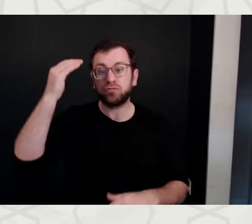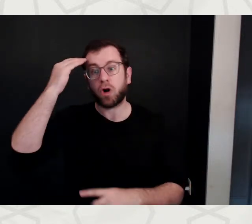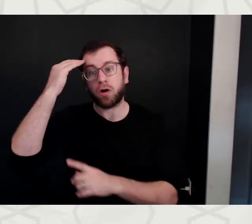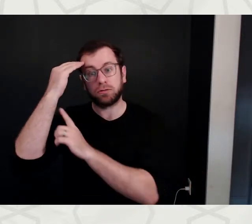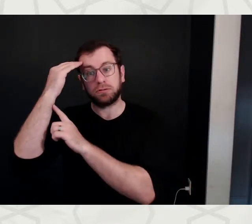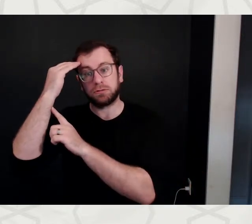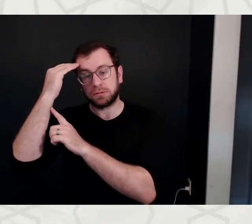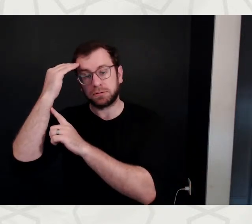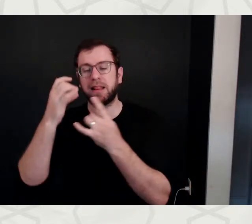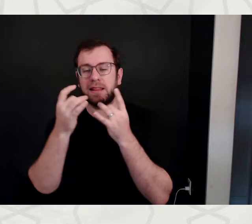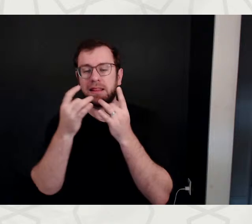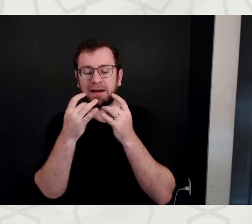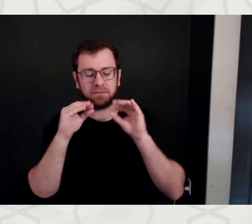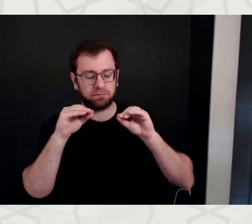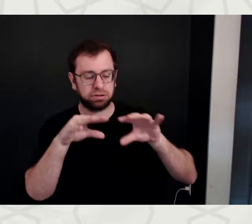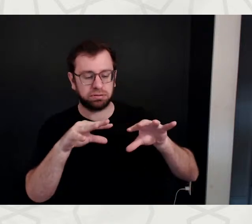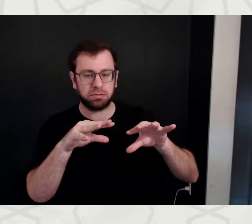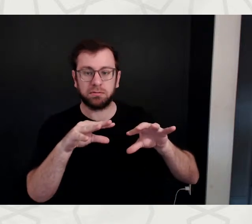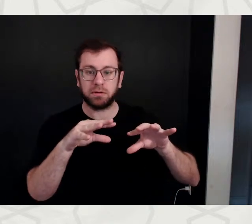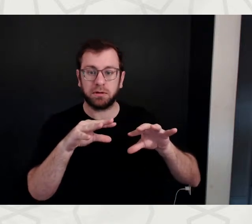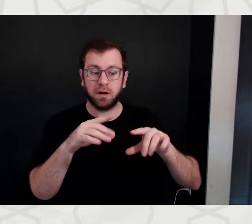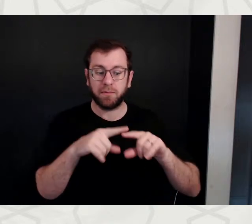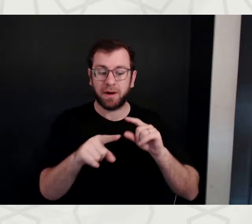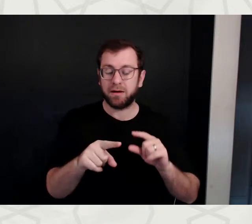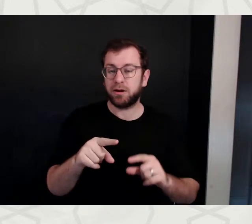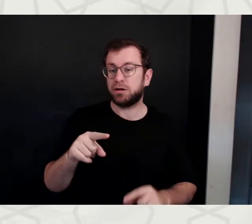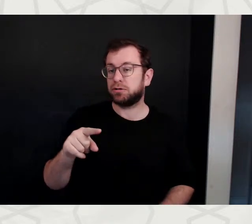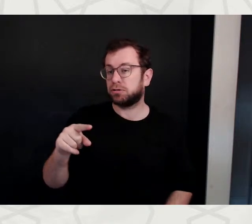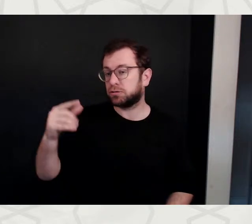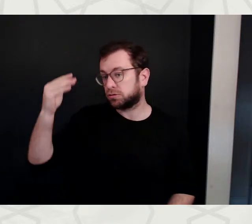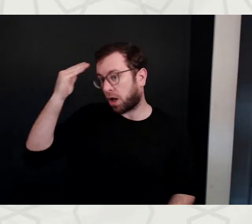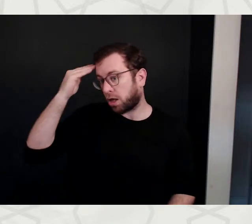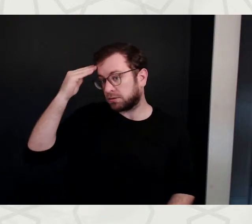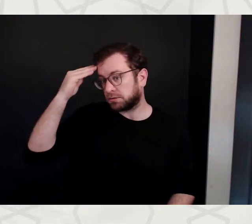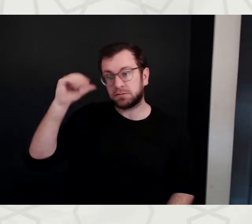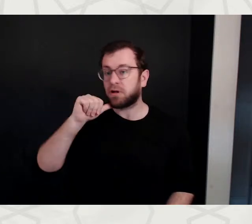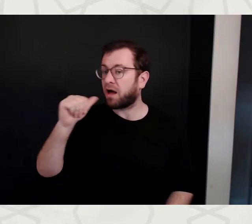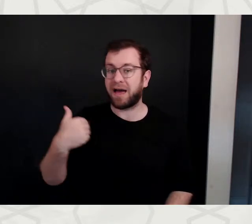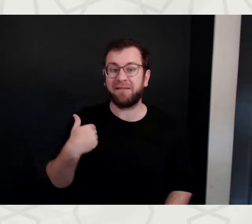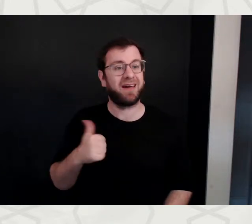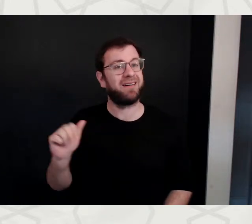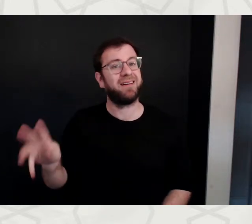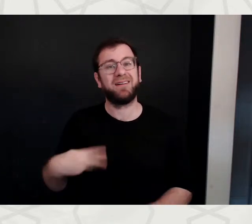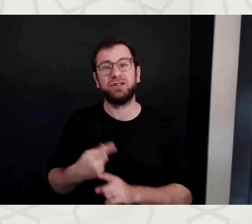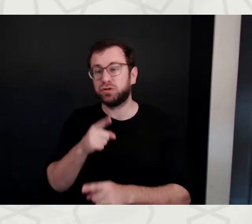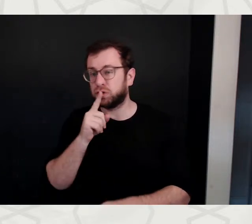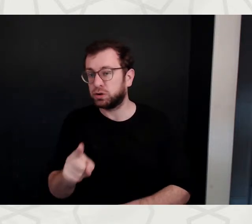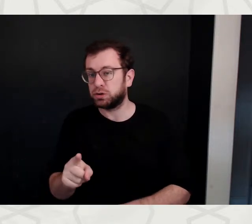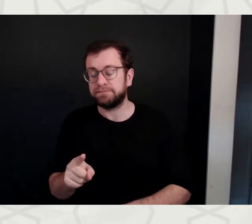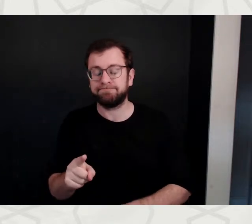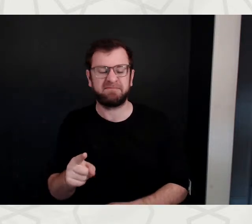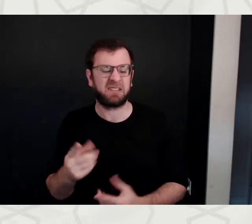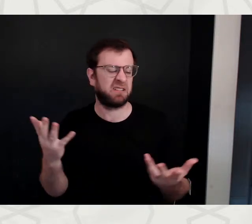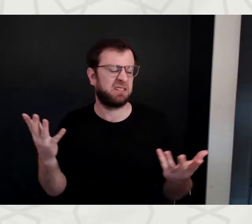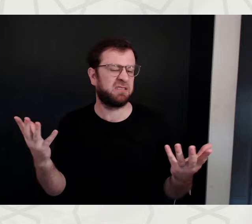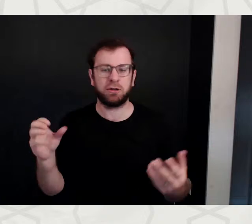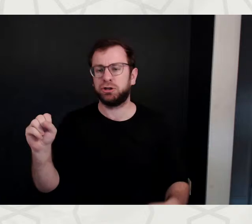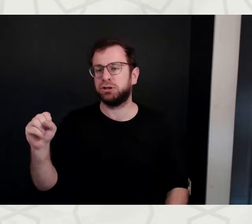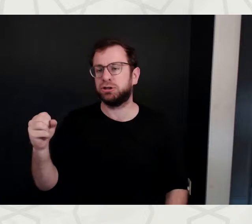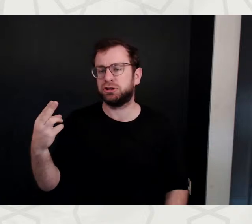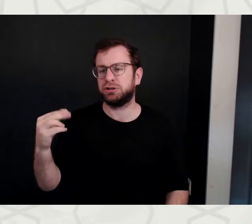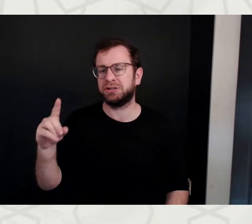But knowledge without truth is a mere shadow. Knowledge without